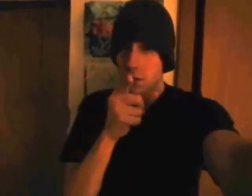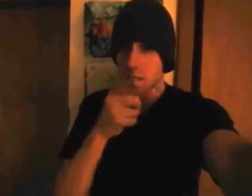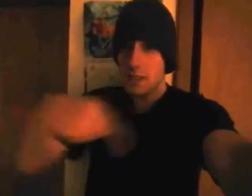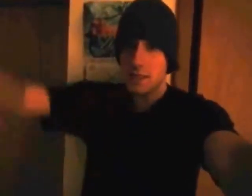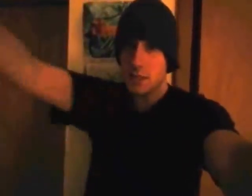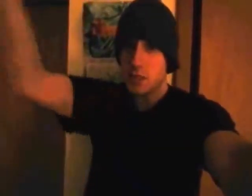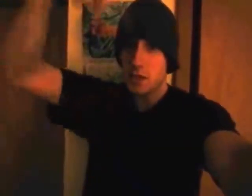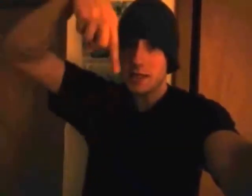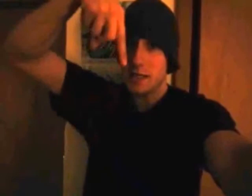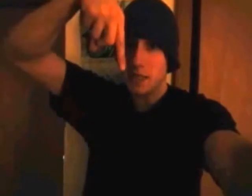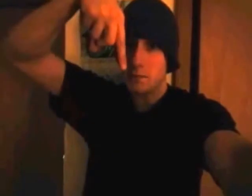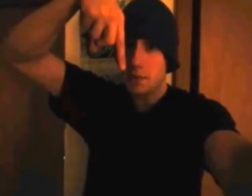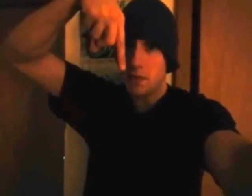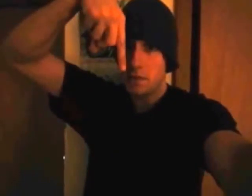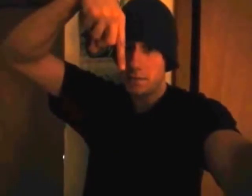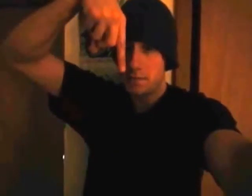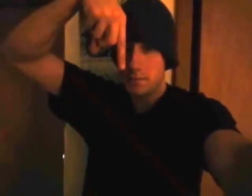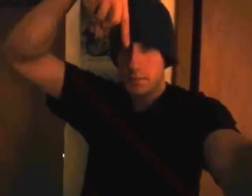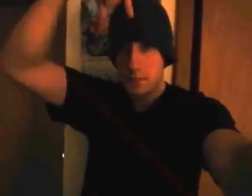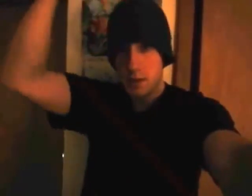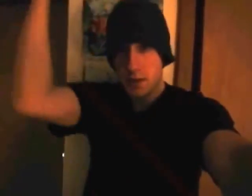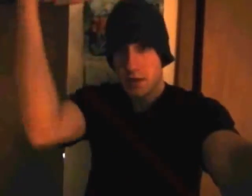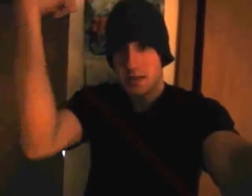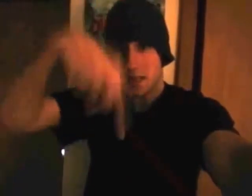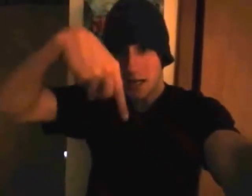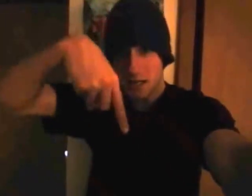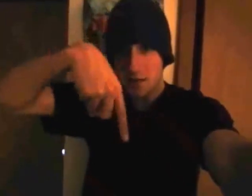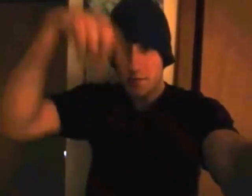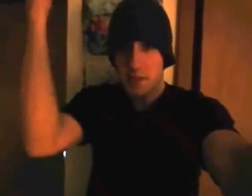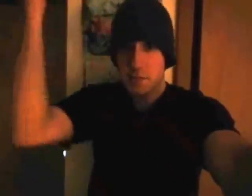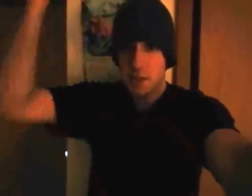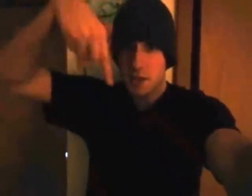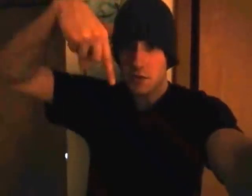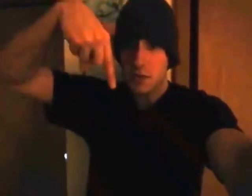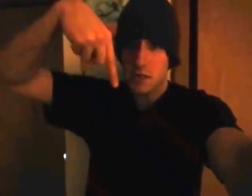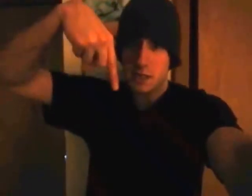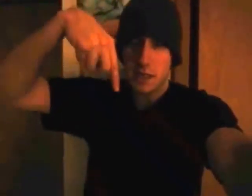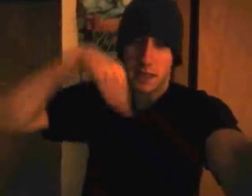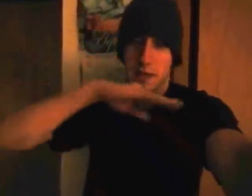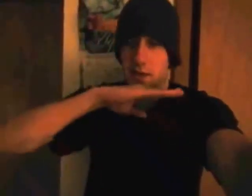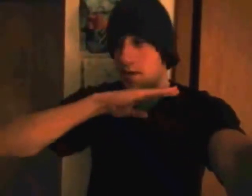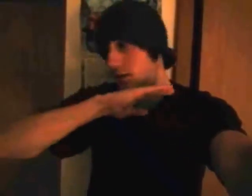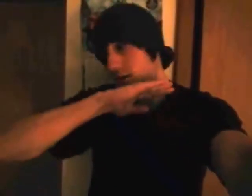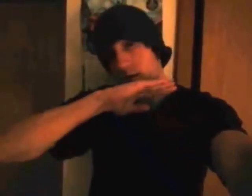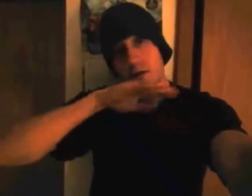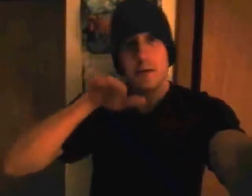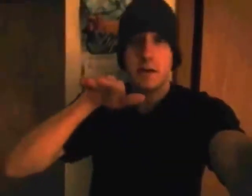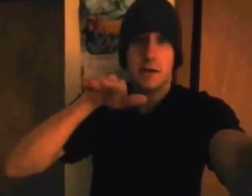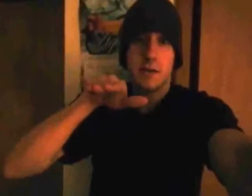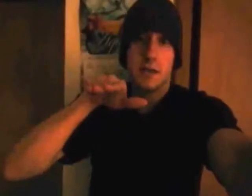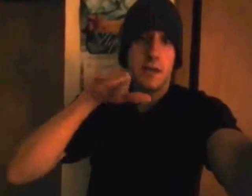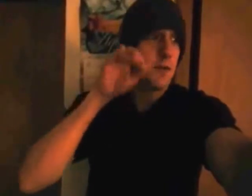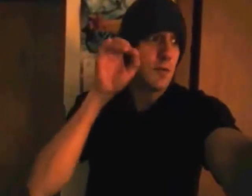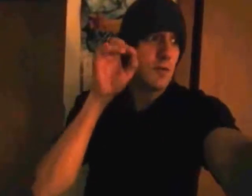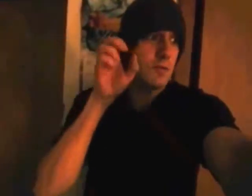this, look at the link below, you sign into your Facebook, you go to this link, you're gonna see your own